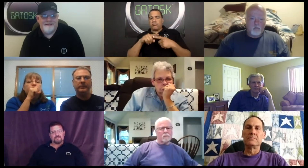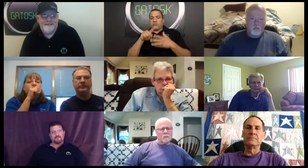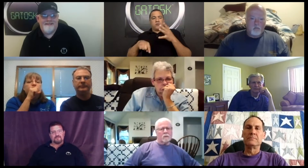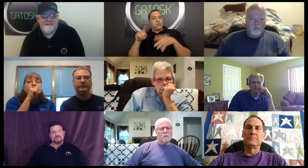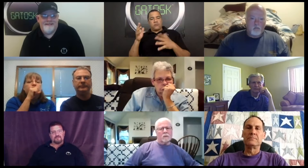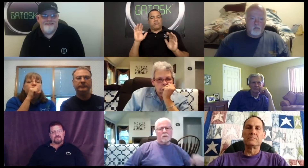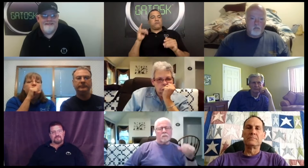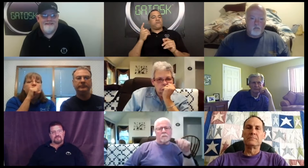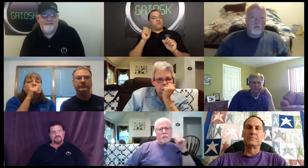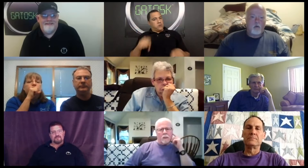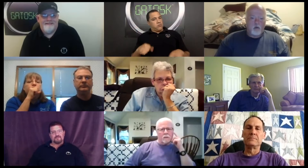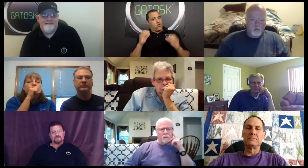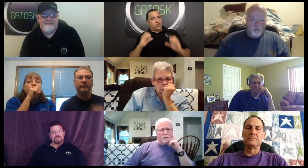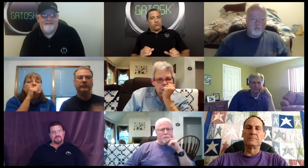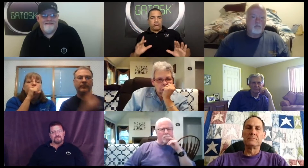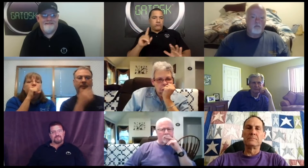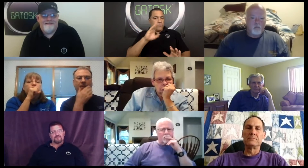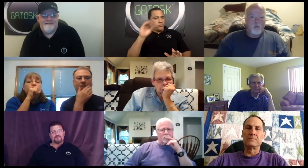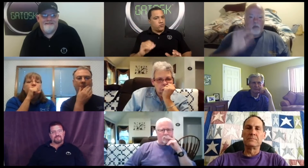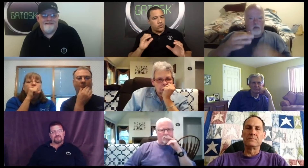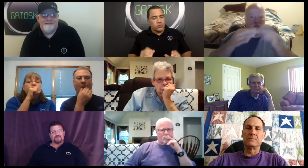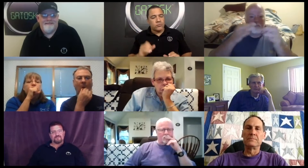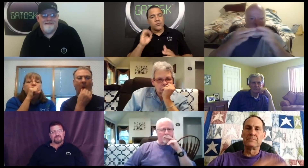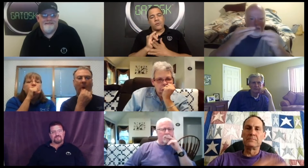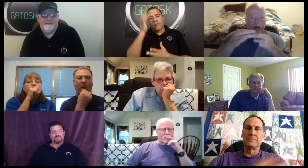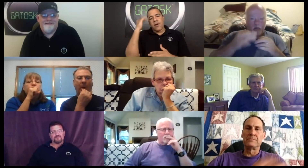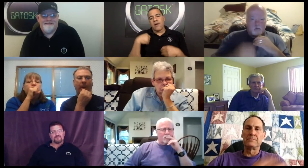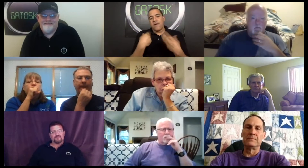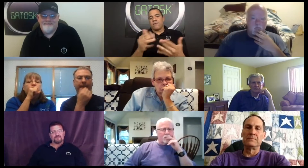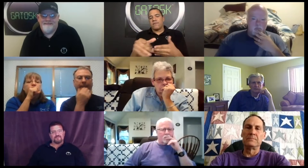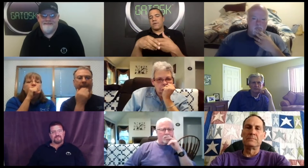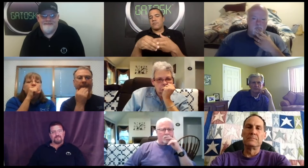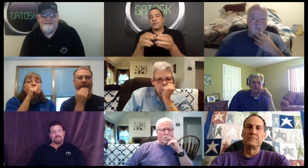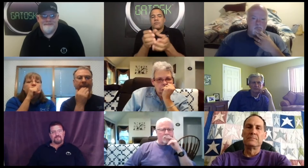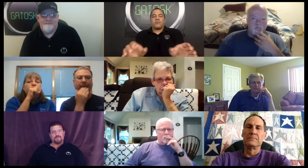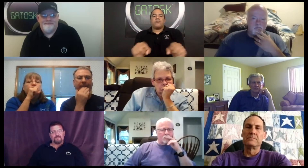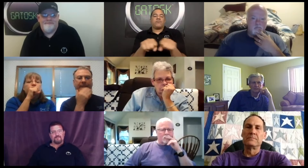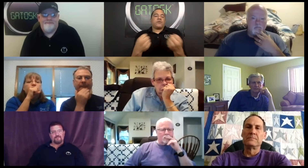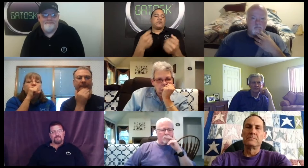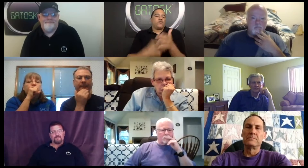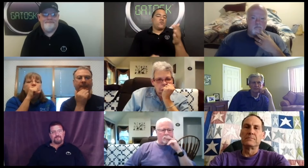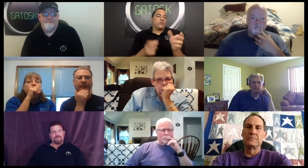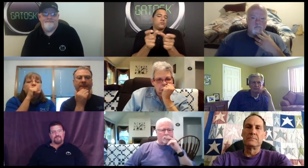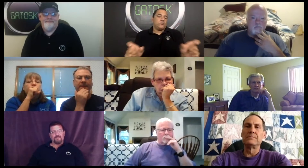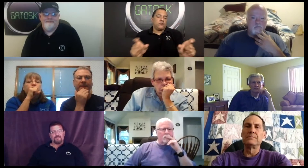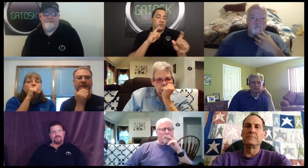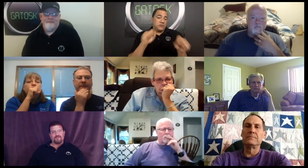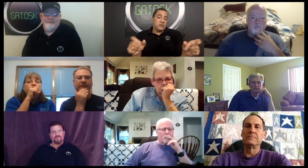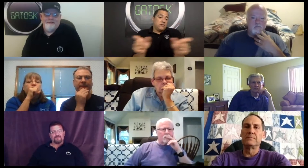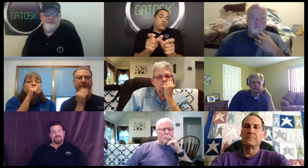see what the distributor can see. So it's 100% customer base. So that's why there's a flexibility. That's why it's broken down into two